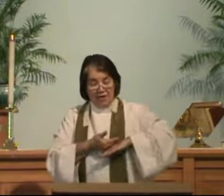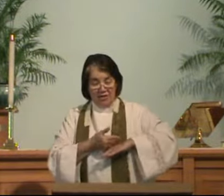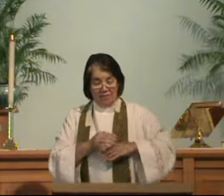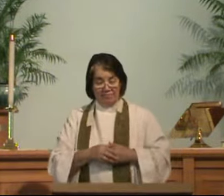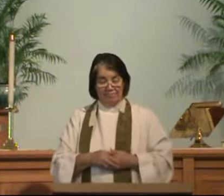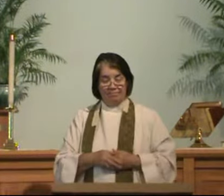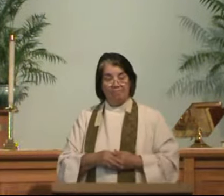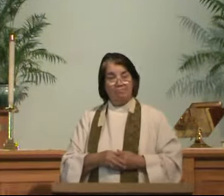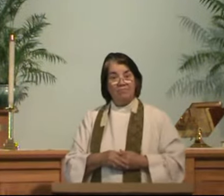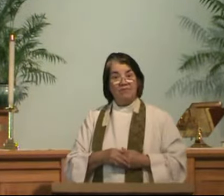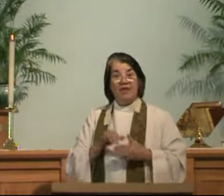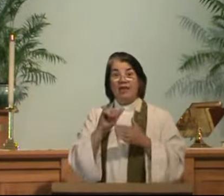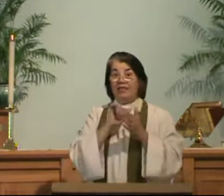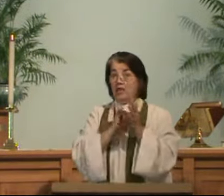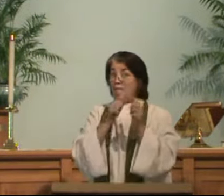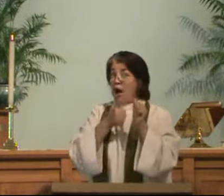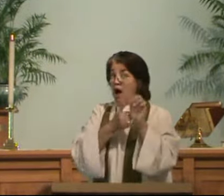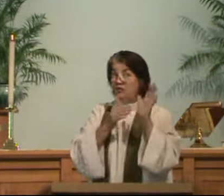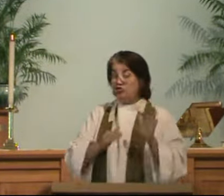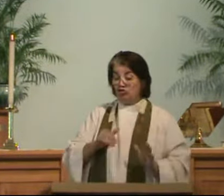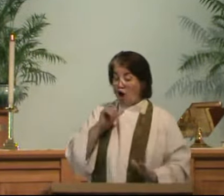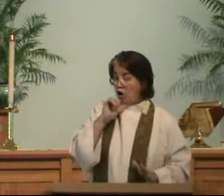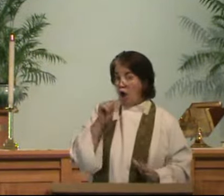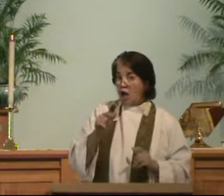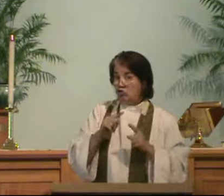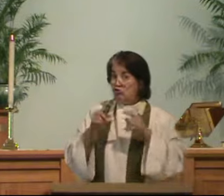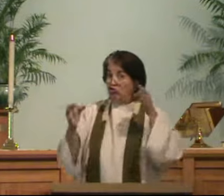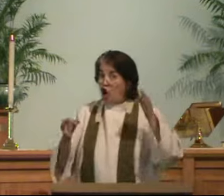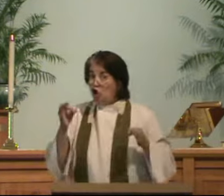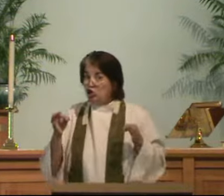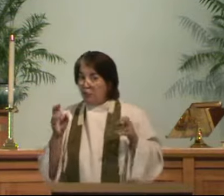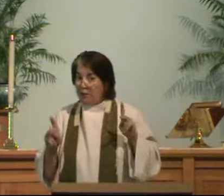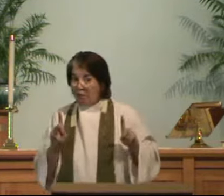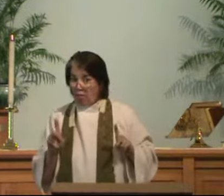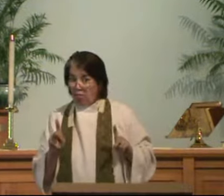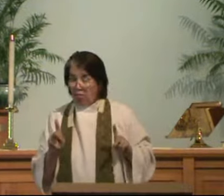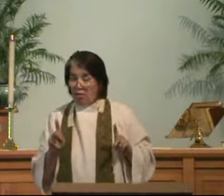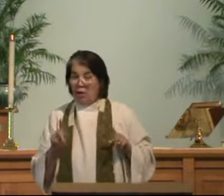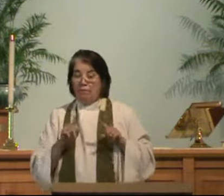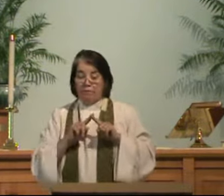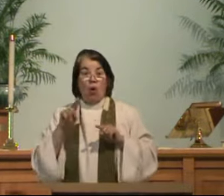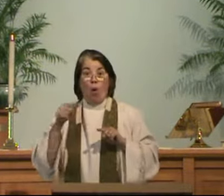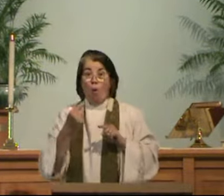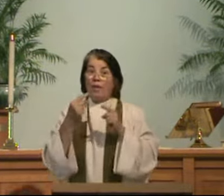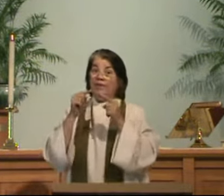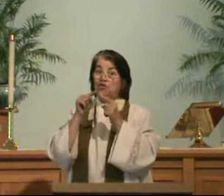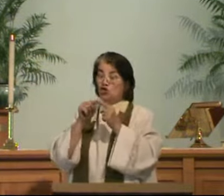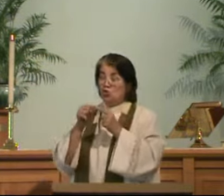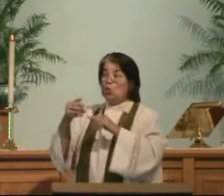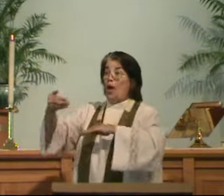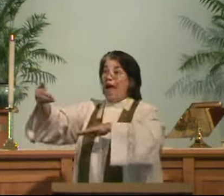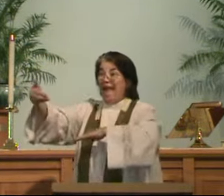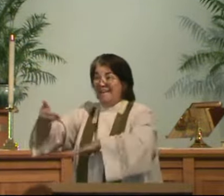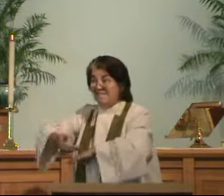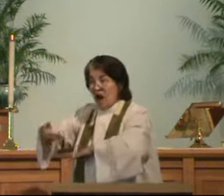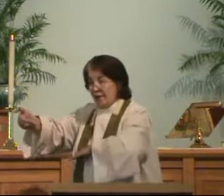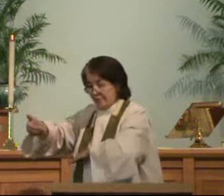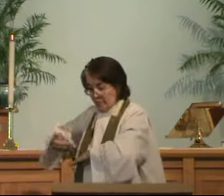invited. The apostles are not to judge people, but only to invite